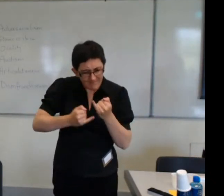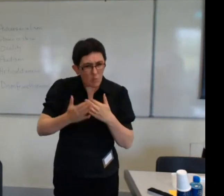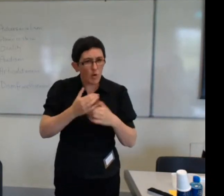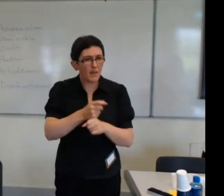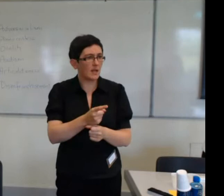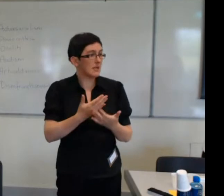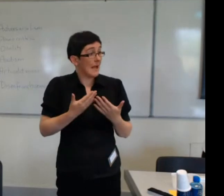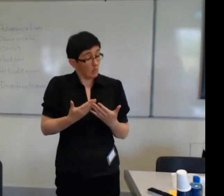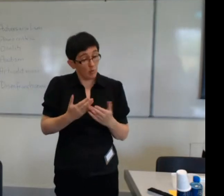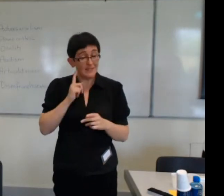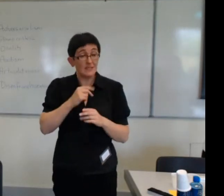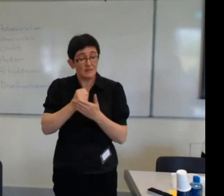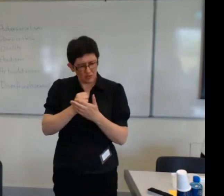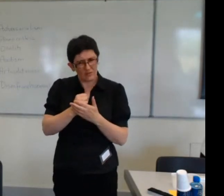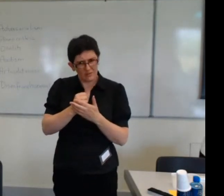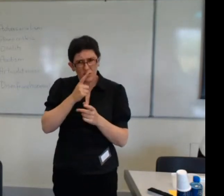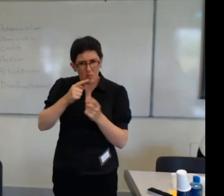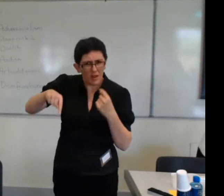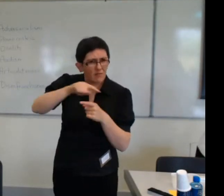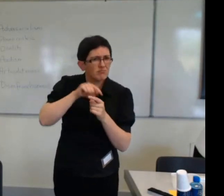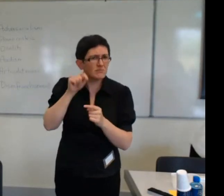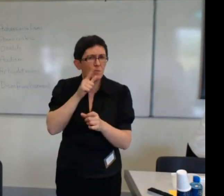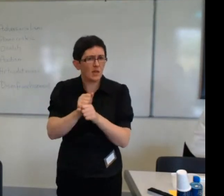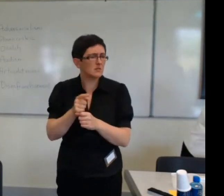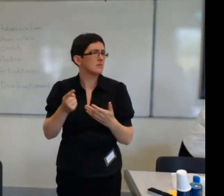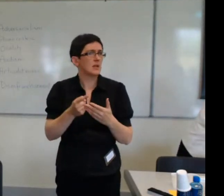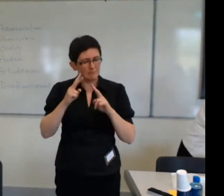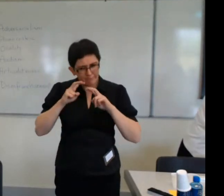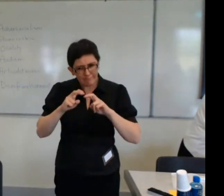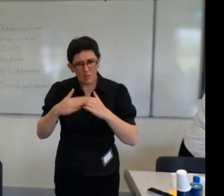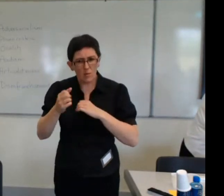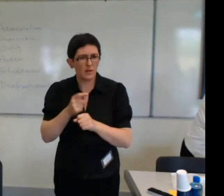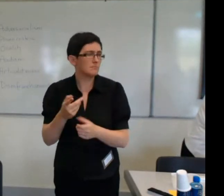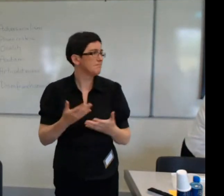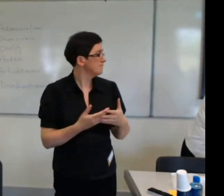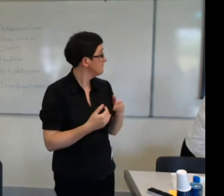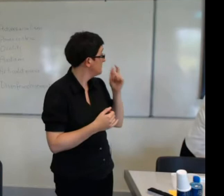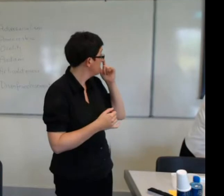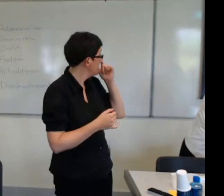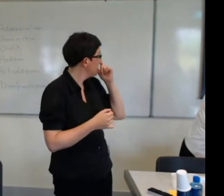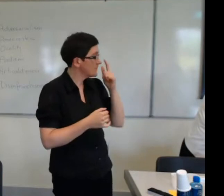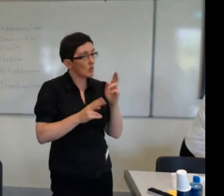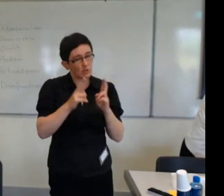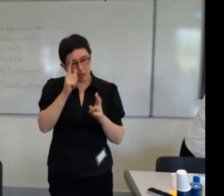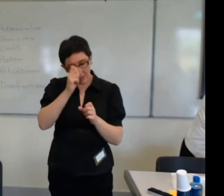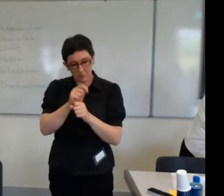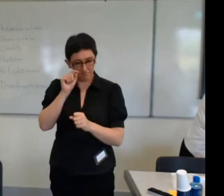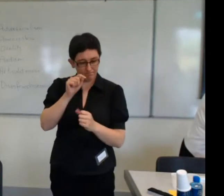moment in deaf studies. People are starting to talk about this and to explore it. So that's something we should think about. I suppose for us,